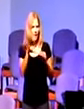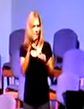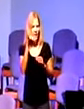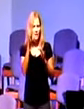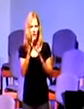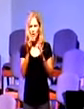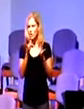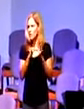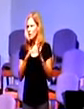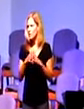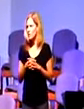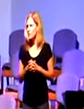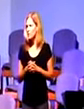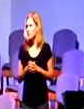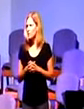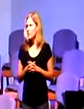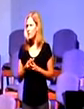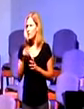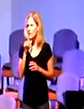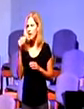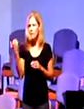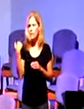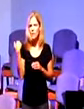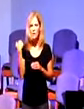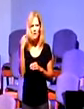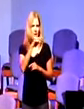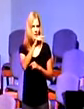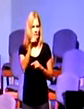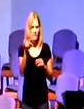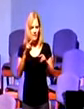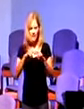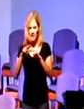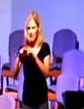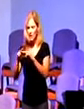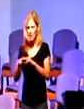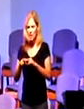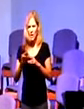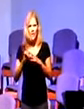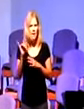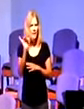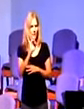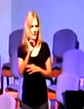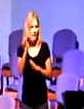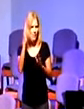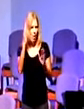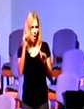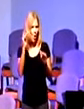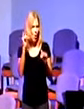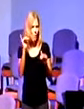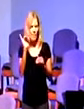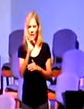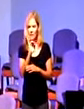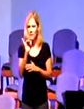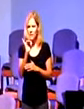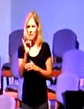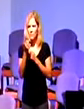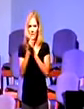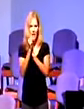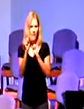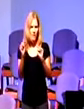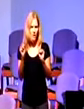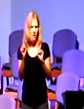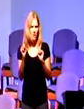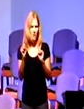in Jesus and not remind each of us sitting here that that same hope, that same